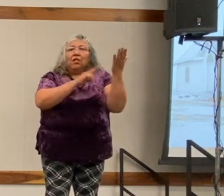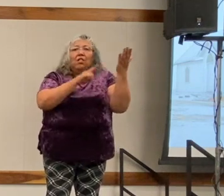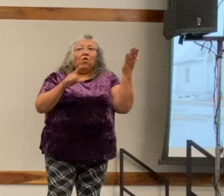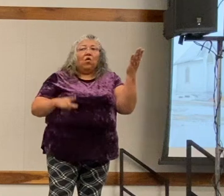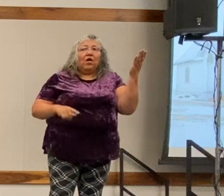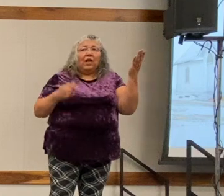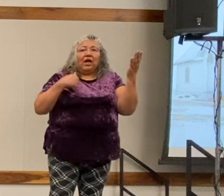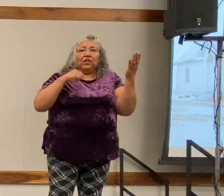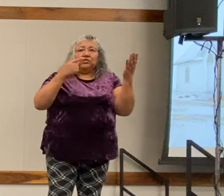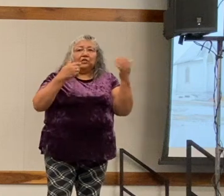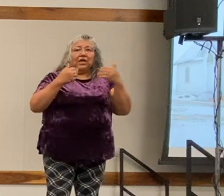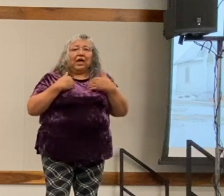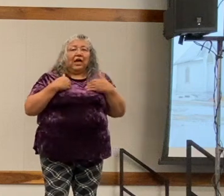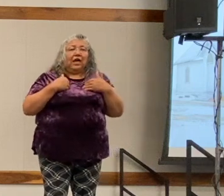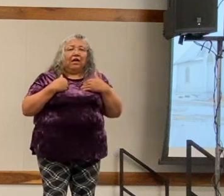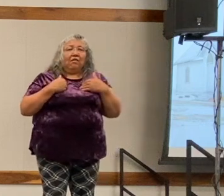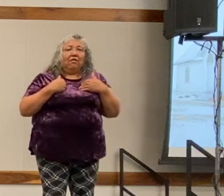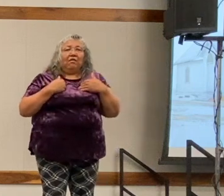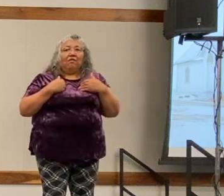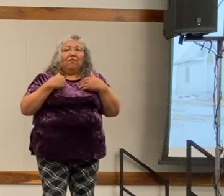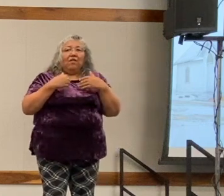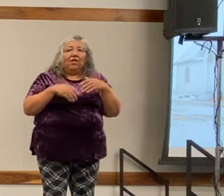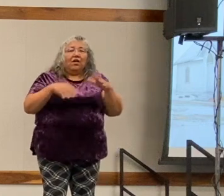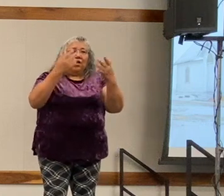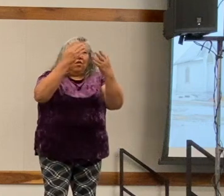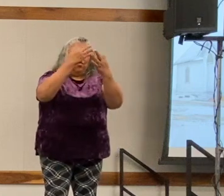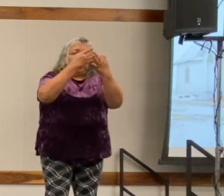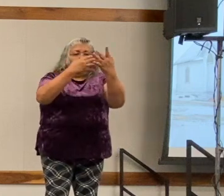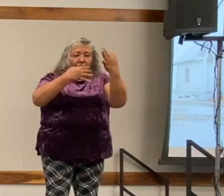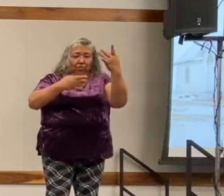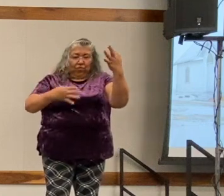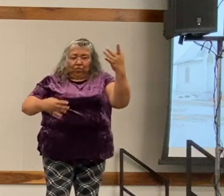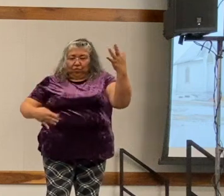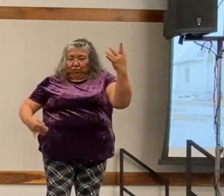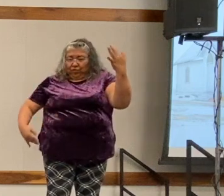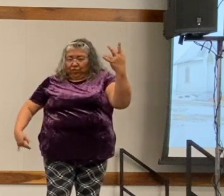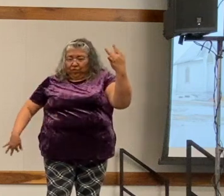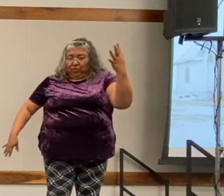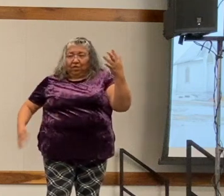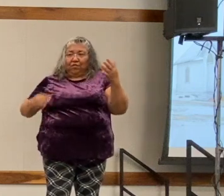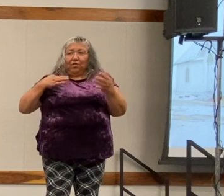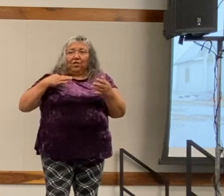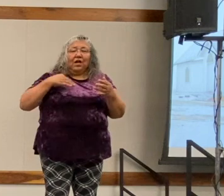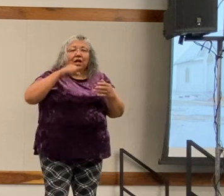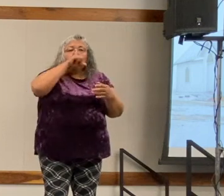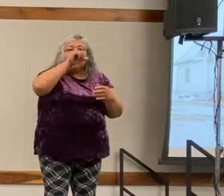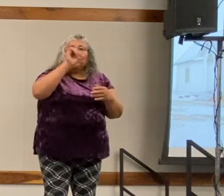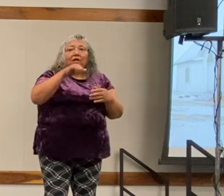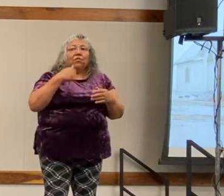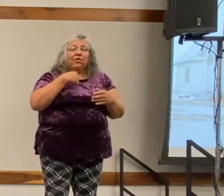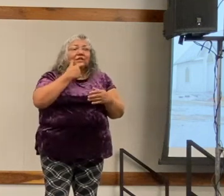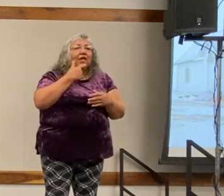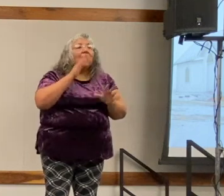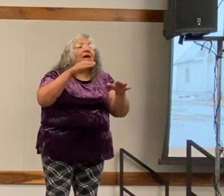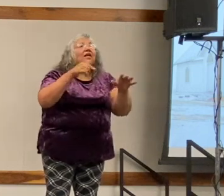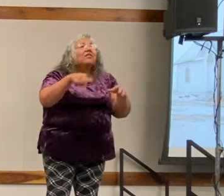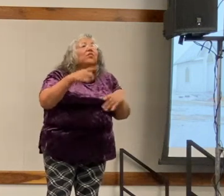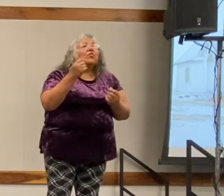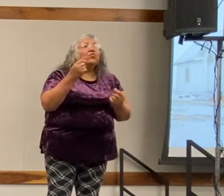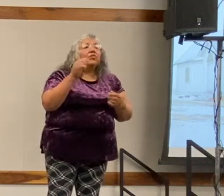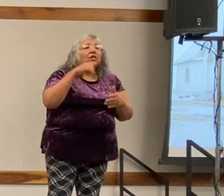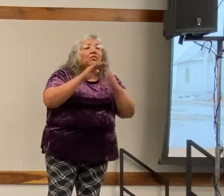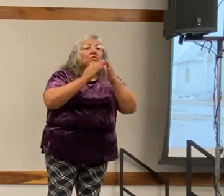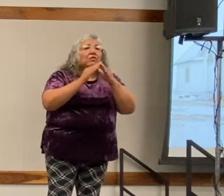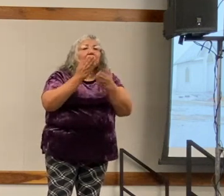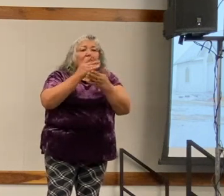could just have a waiting list of volunteers, we get that here. I love that. When we say, hey, this is what we need to do in the